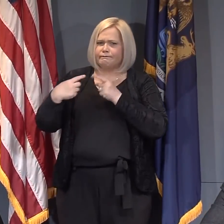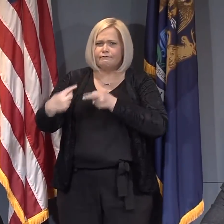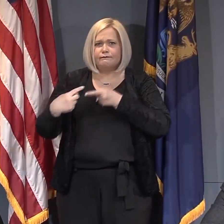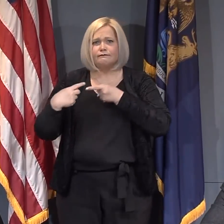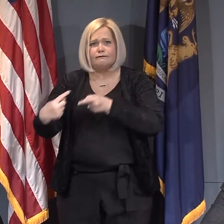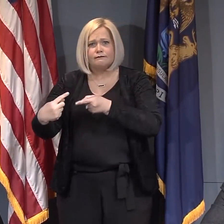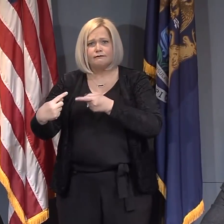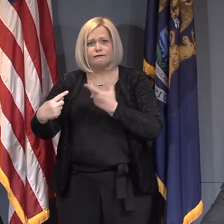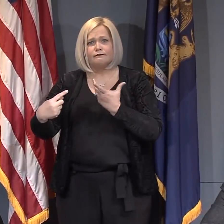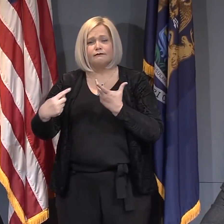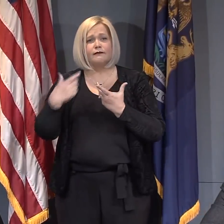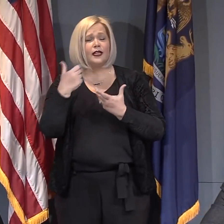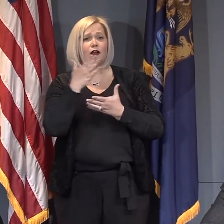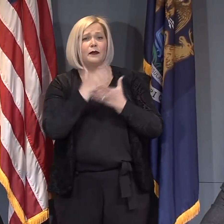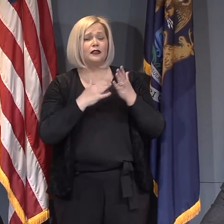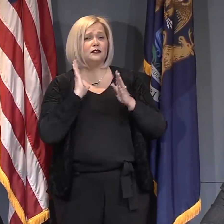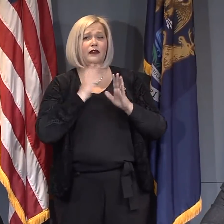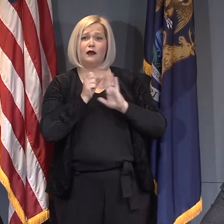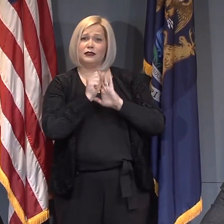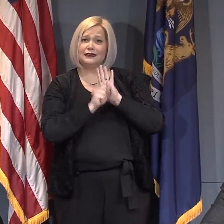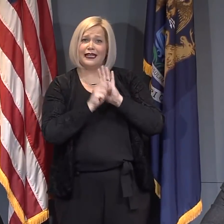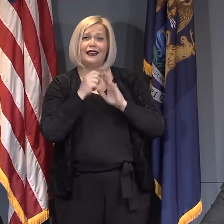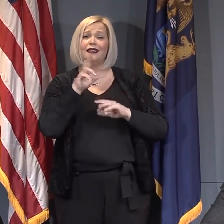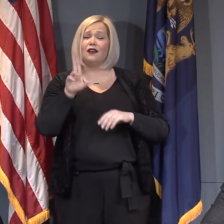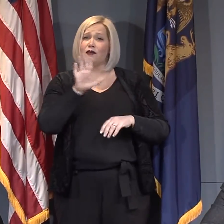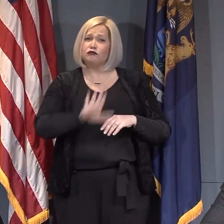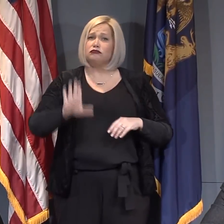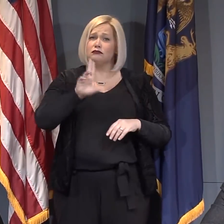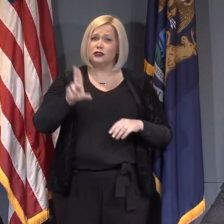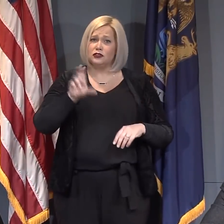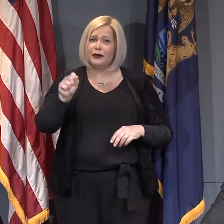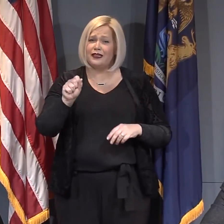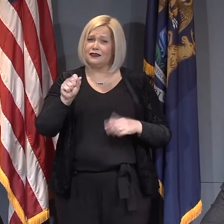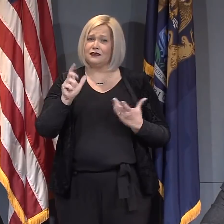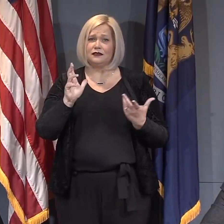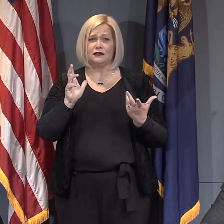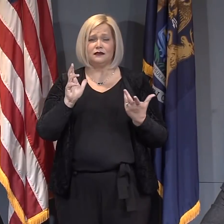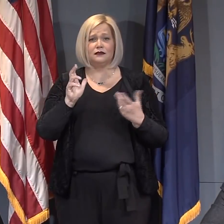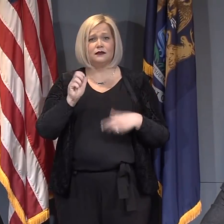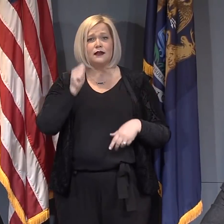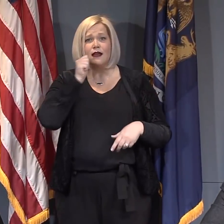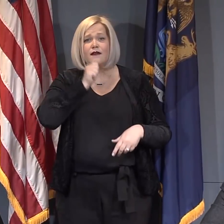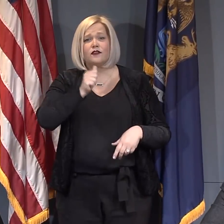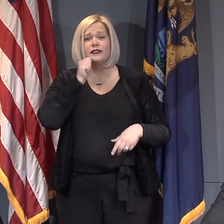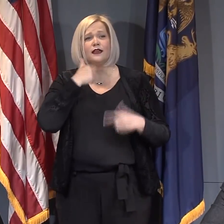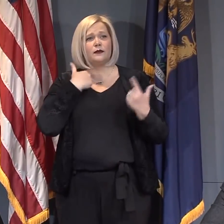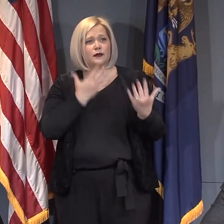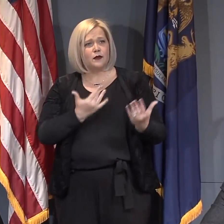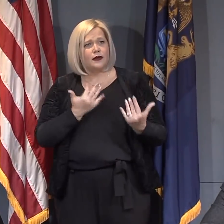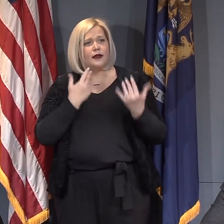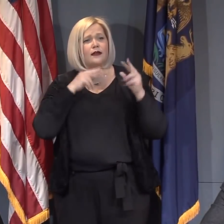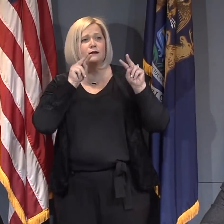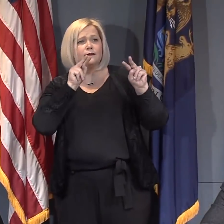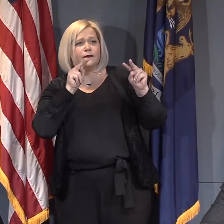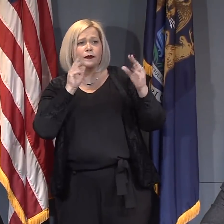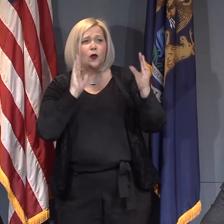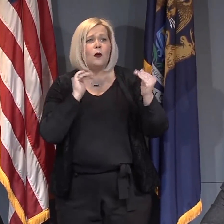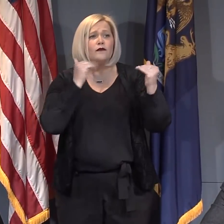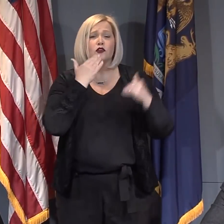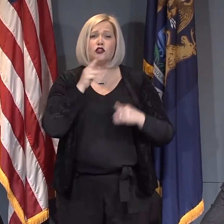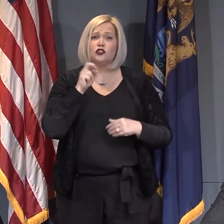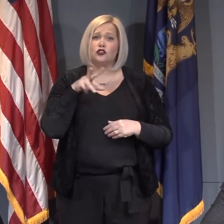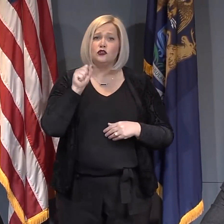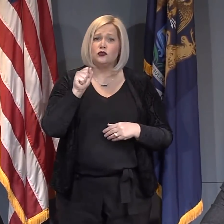our state and other parts of our country. Every day, we have hoped for some good news. And this